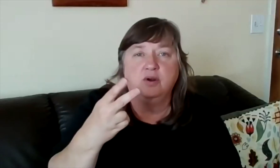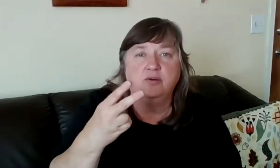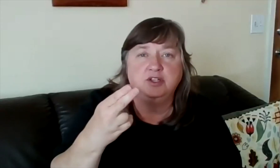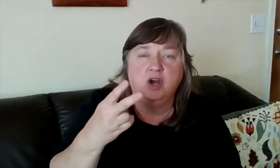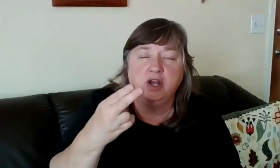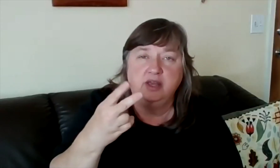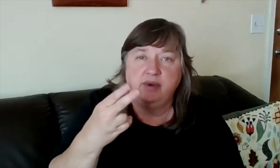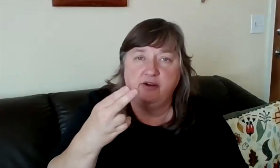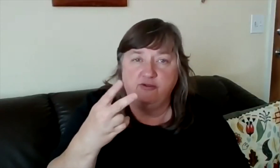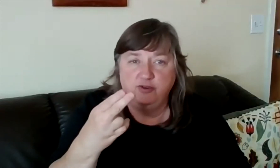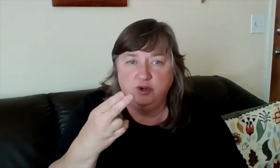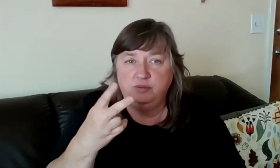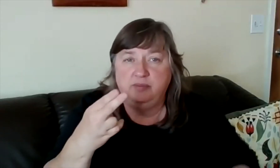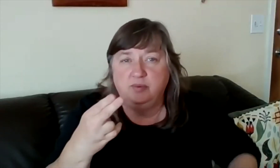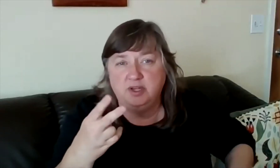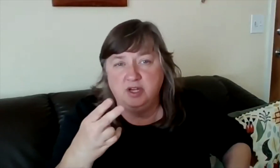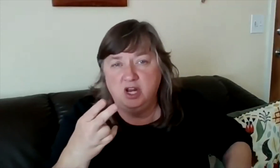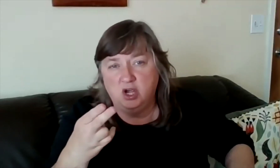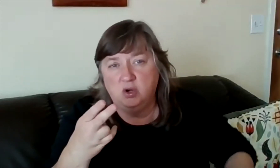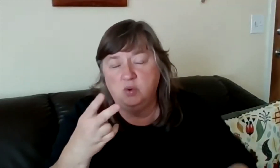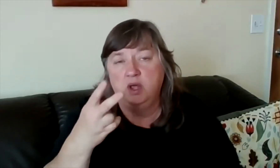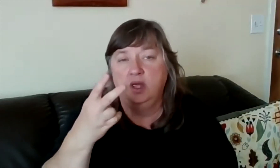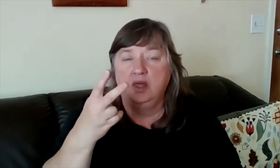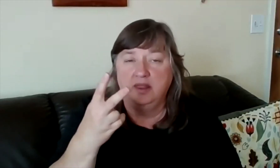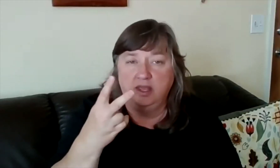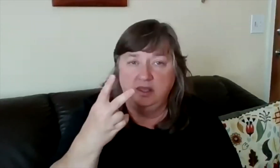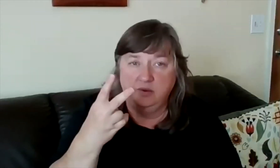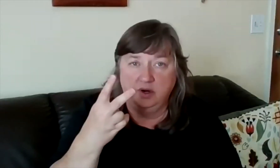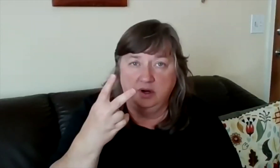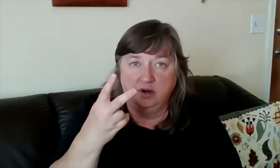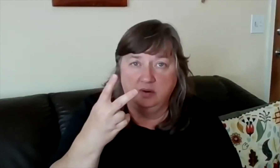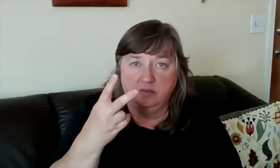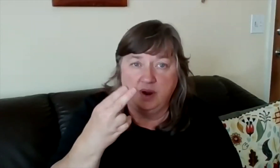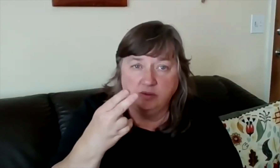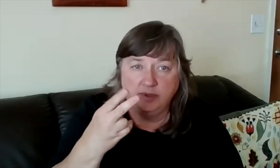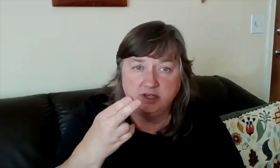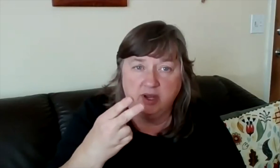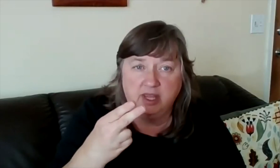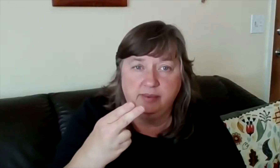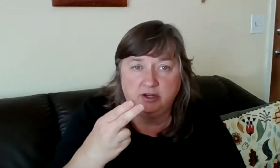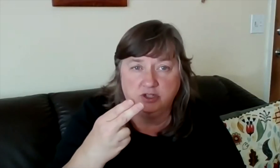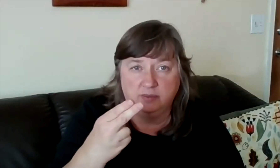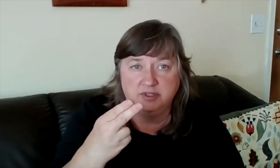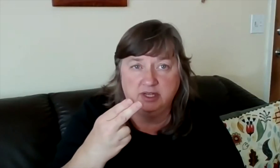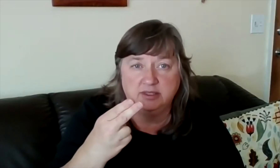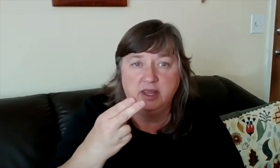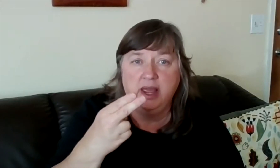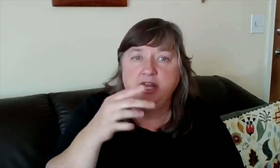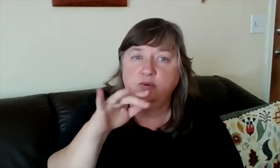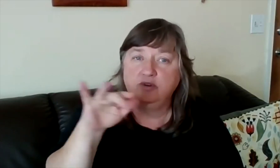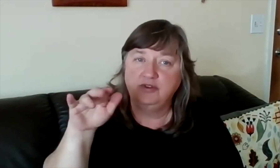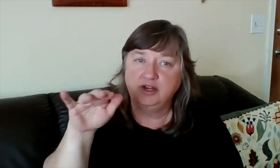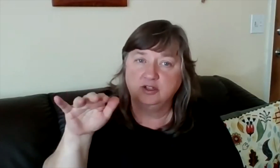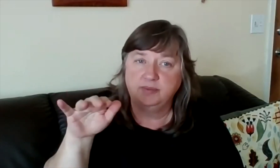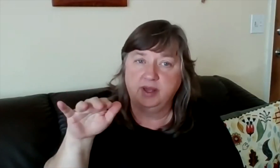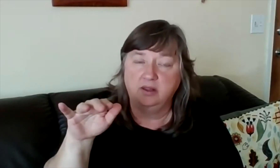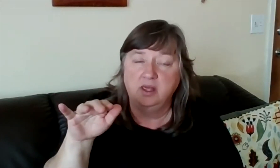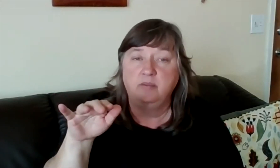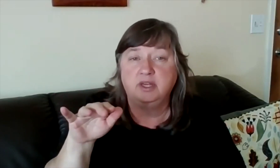already talking about food, people would know that you were probably talking about chopsticks, and you would finger spell, because